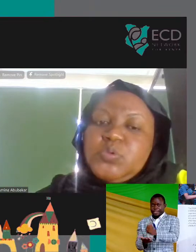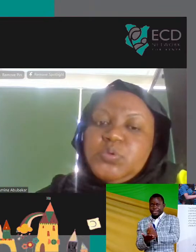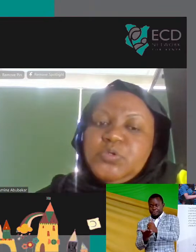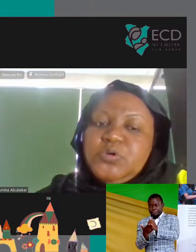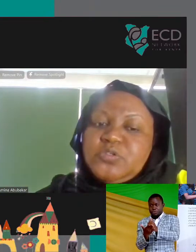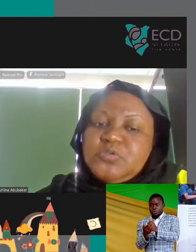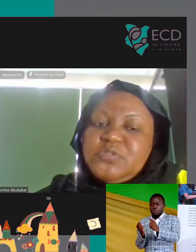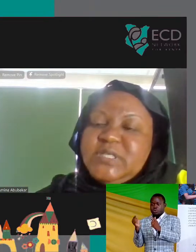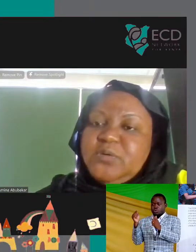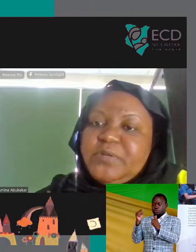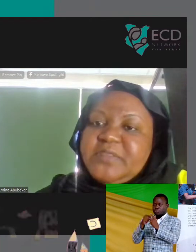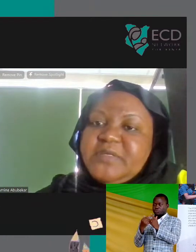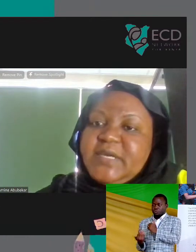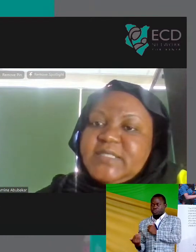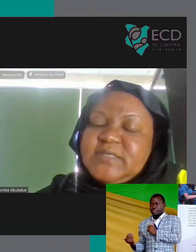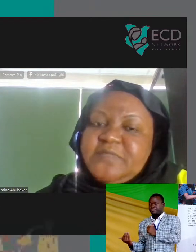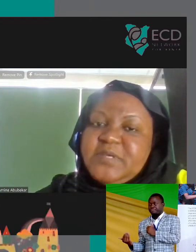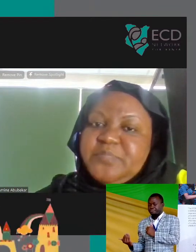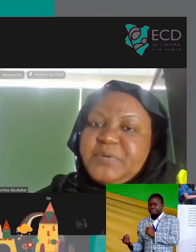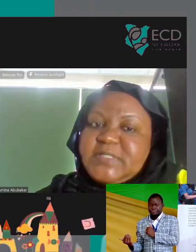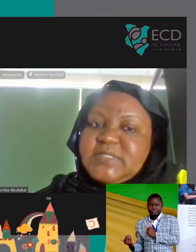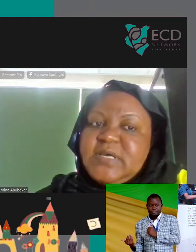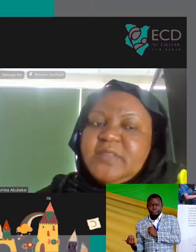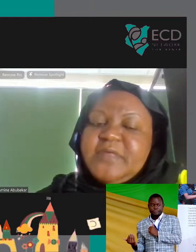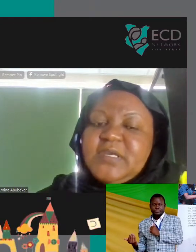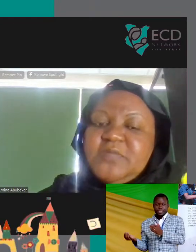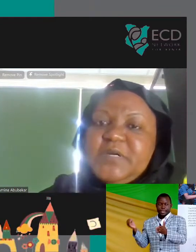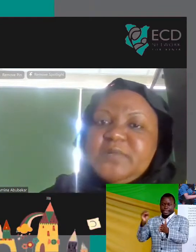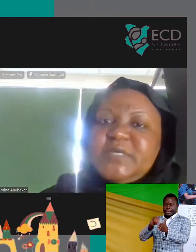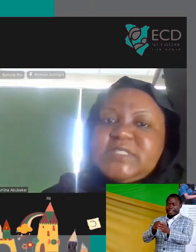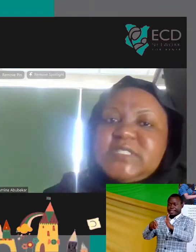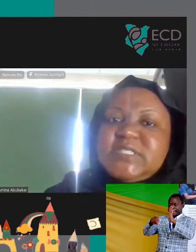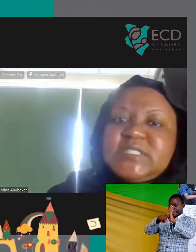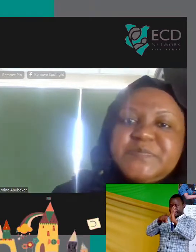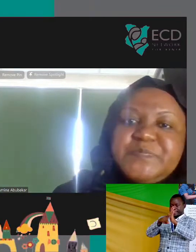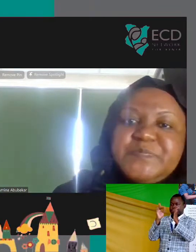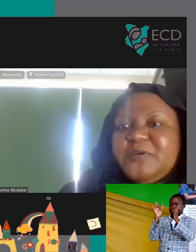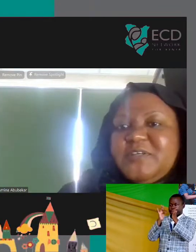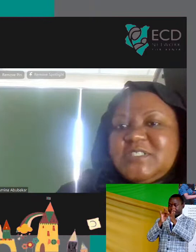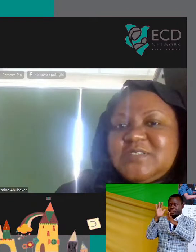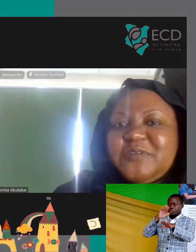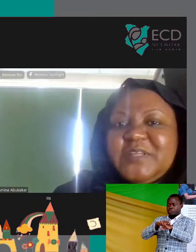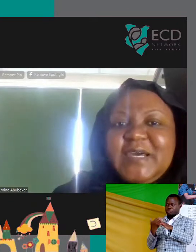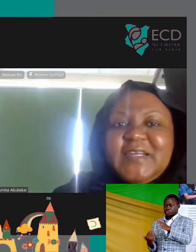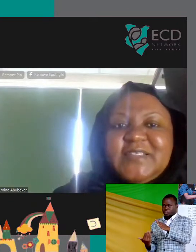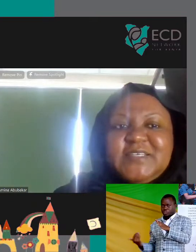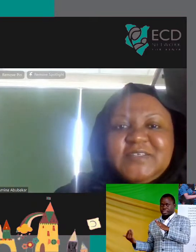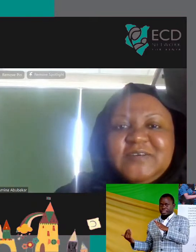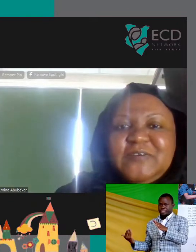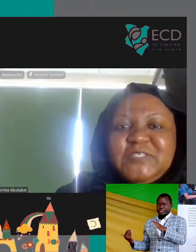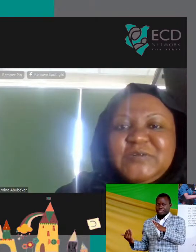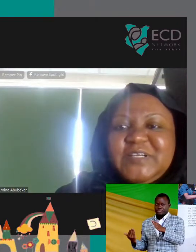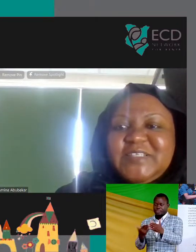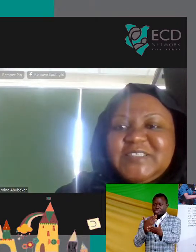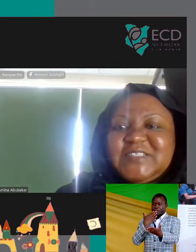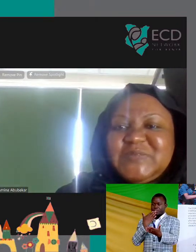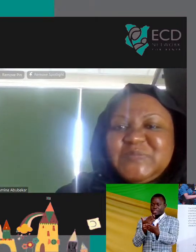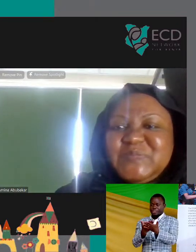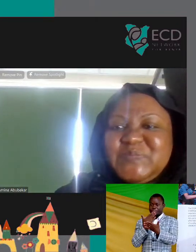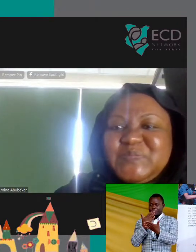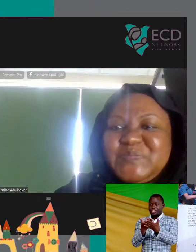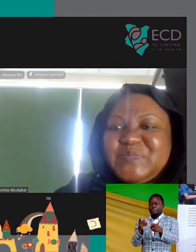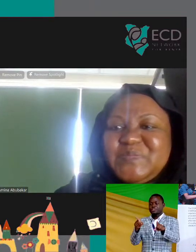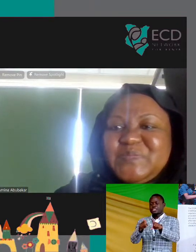or to, to deal with negative impact. Thank you very much. And apologies for the earlier technological